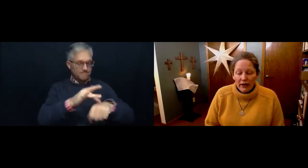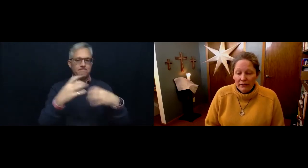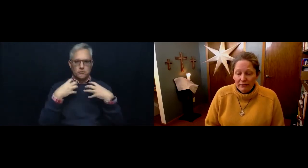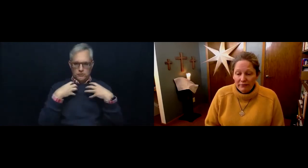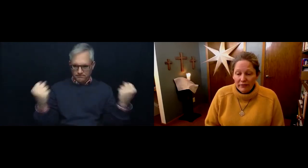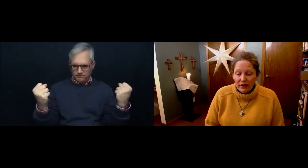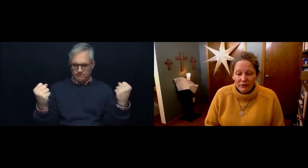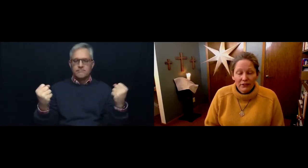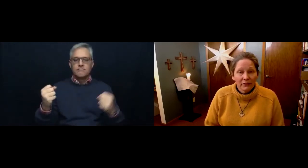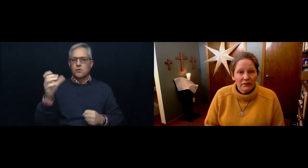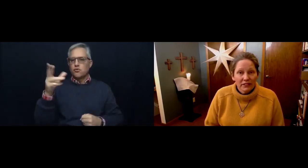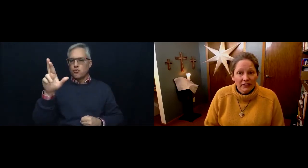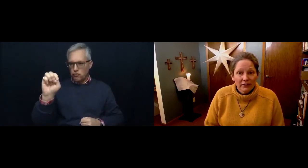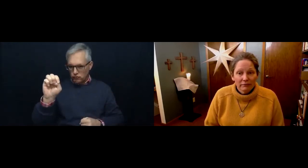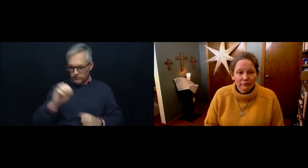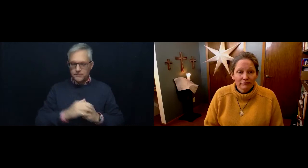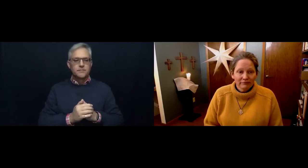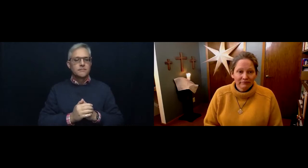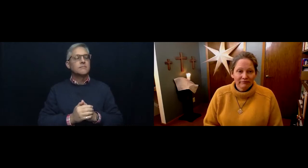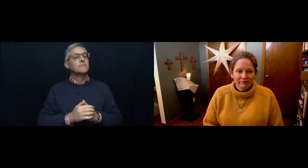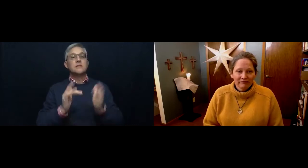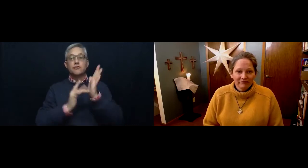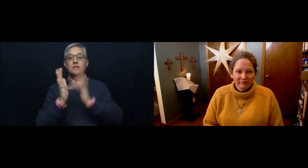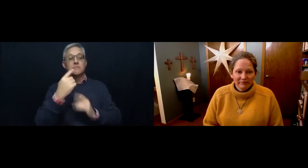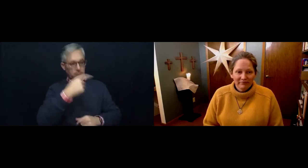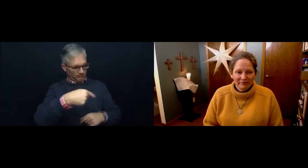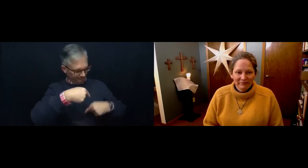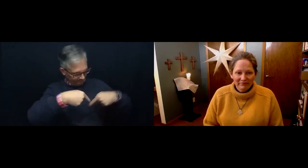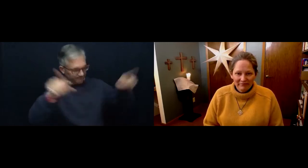of God and to heal the sick.